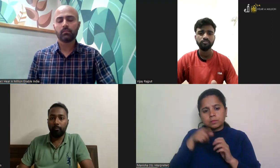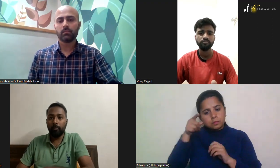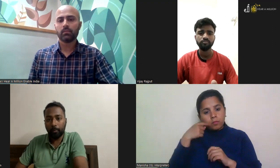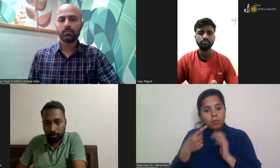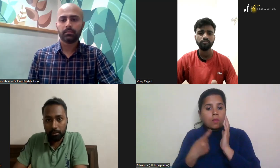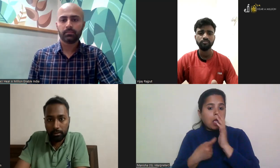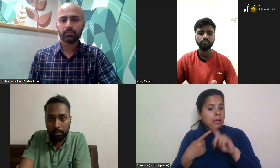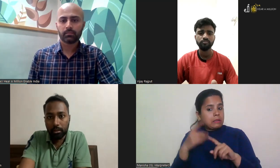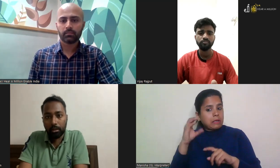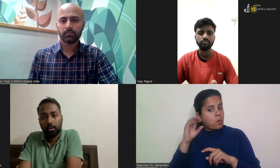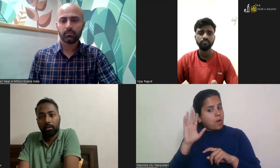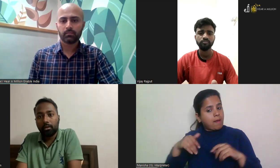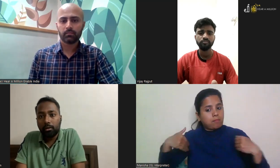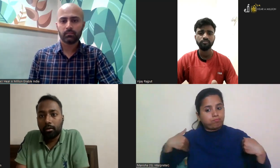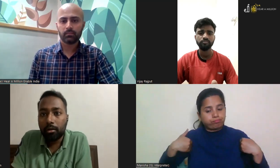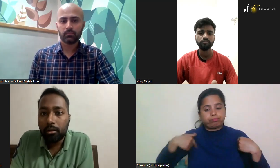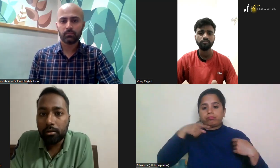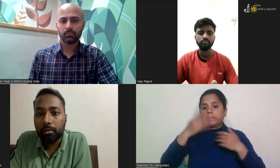handicapped persons.